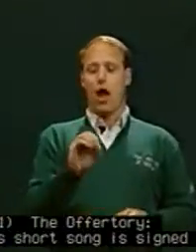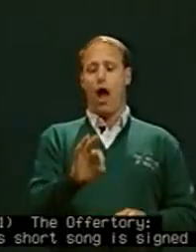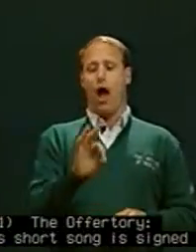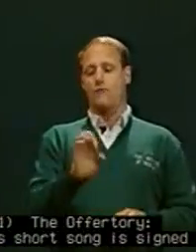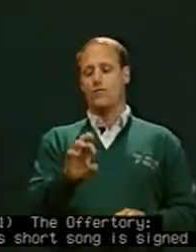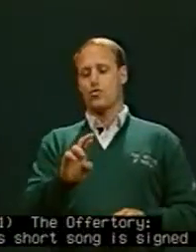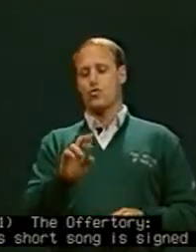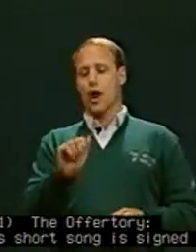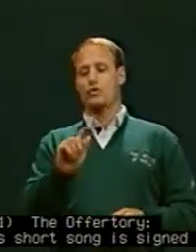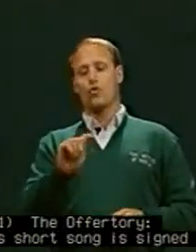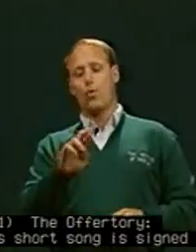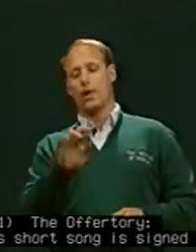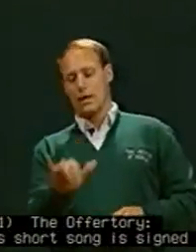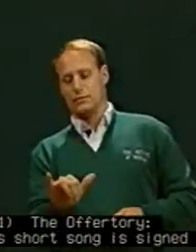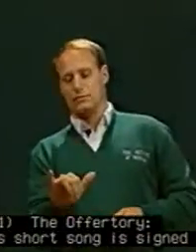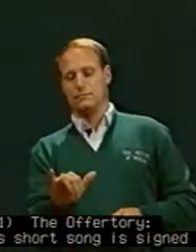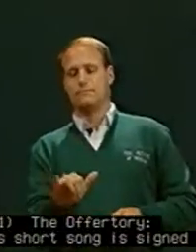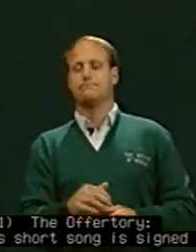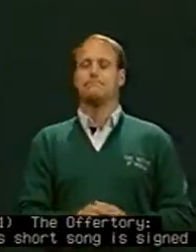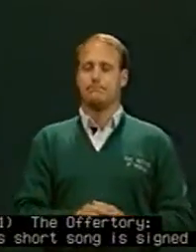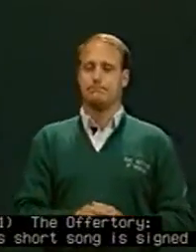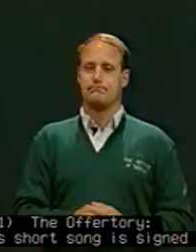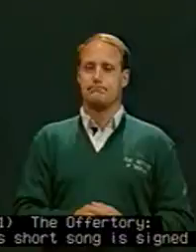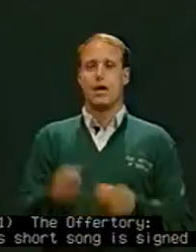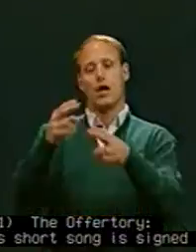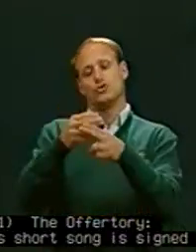21. The offertory. This short song is signed.